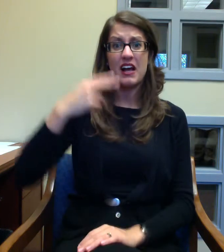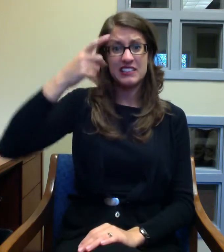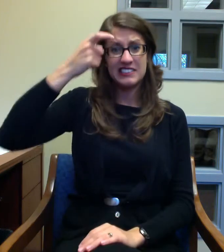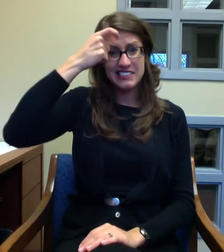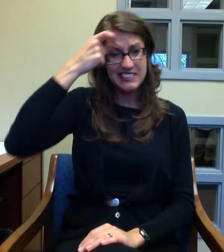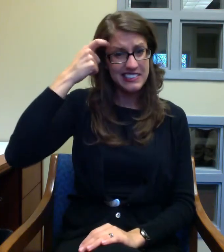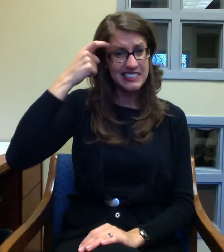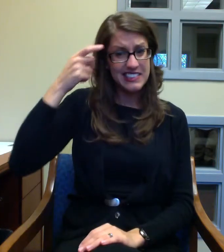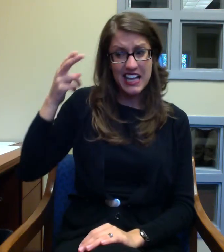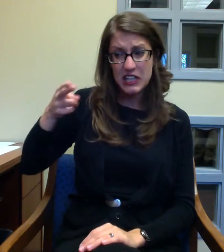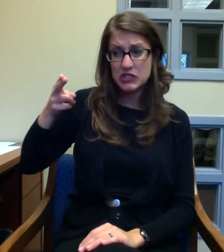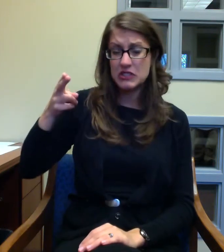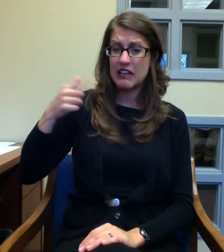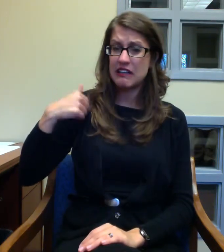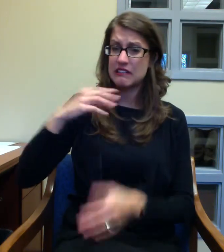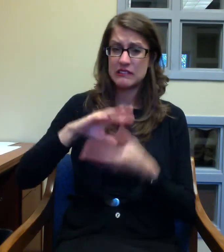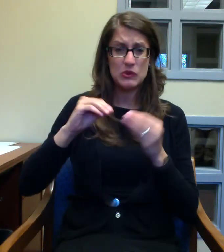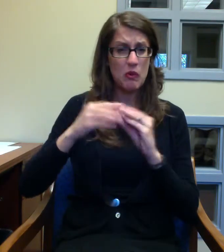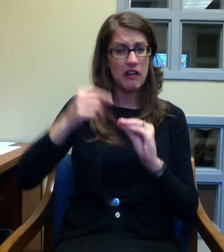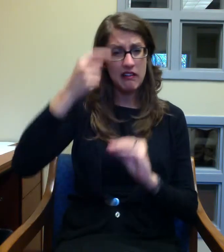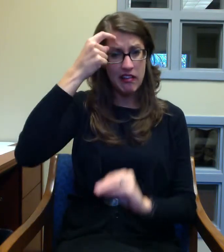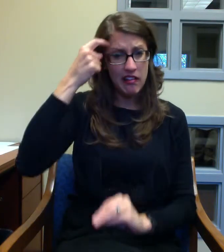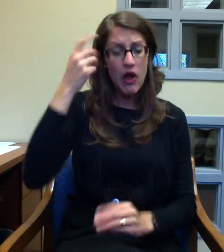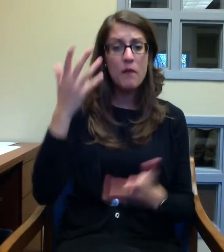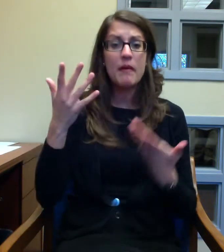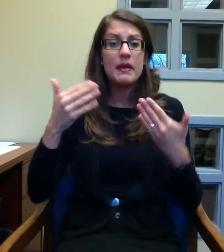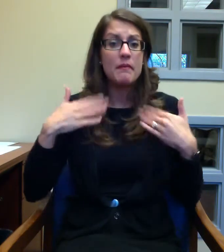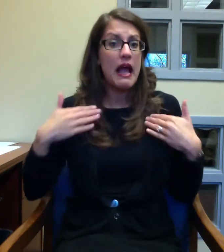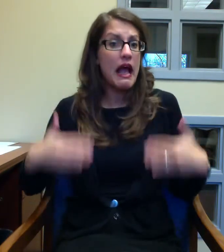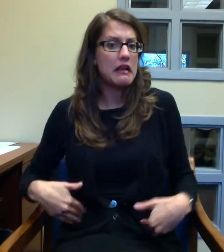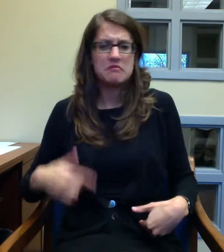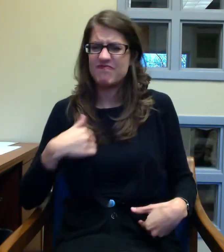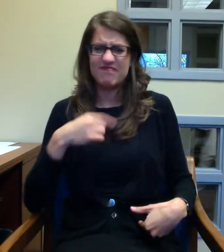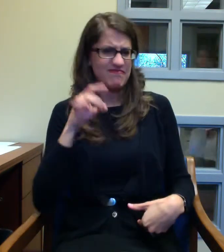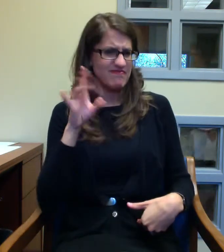like, or caregivers who never bargained for the life they have.